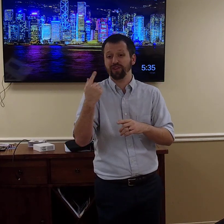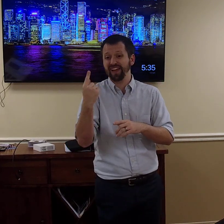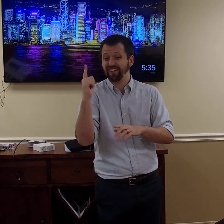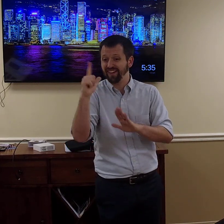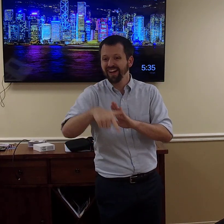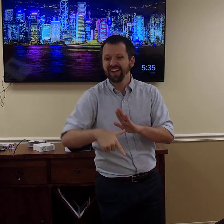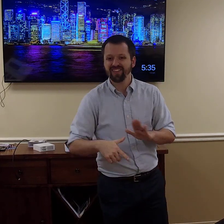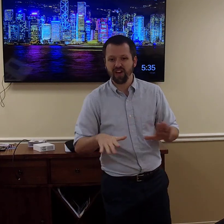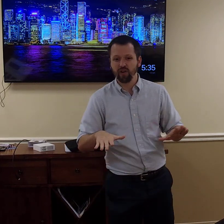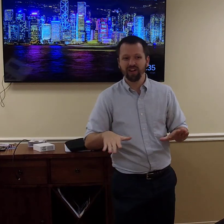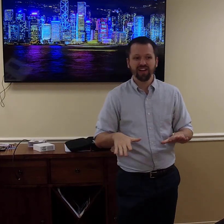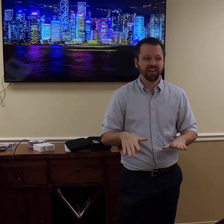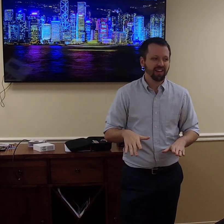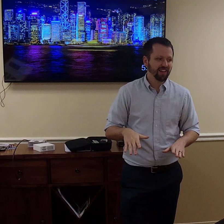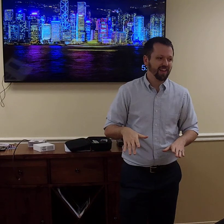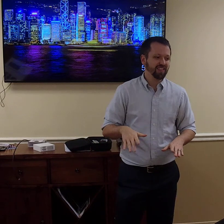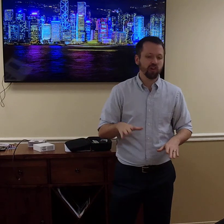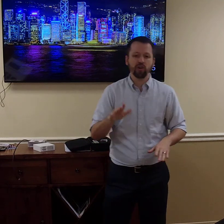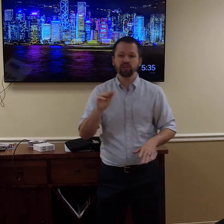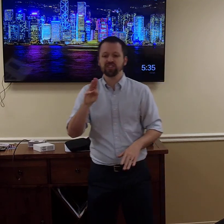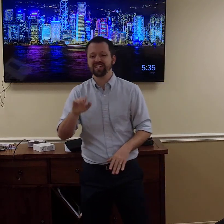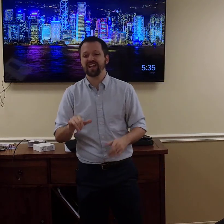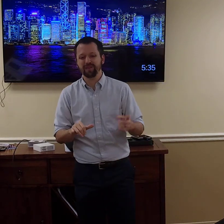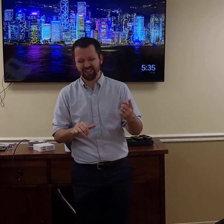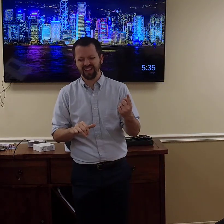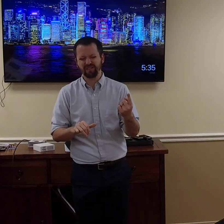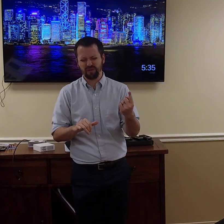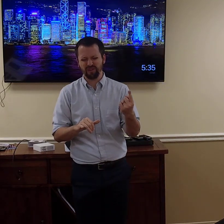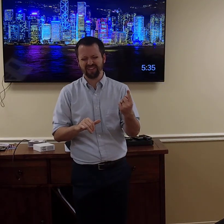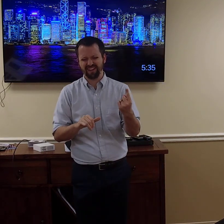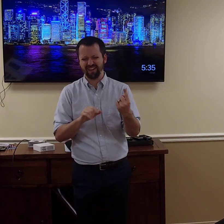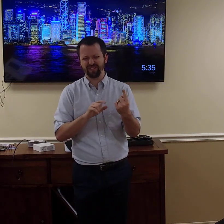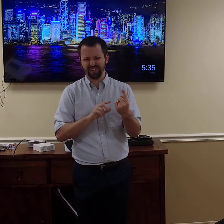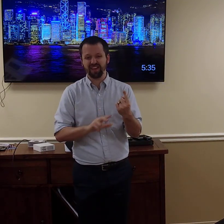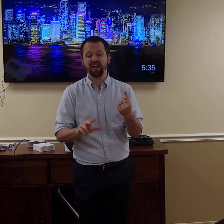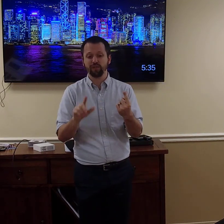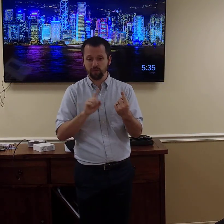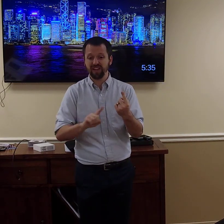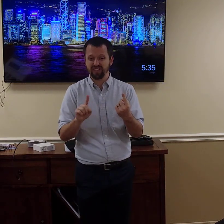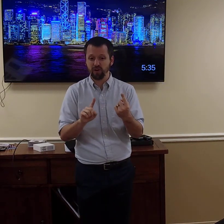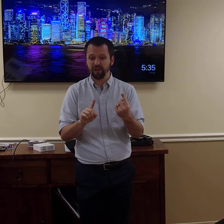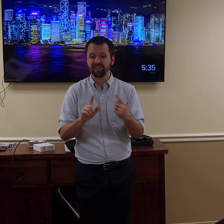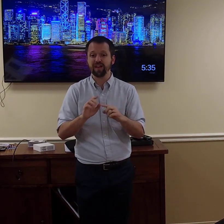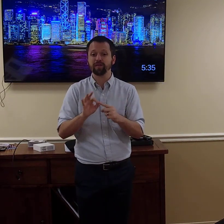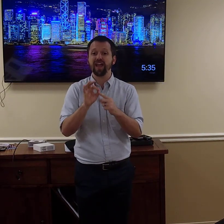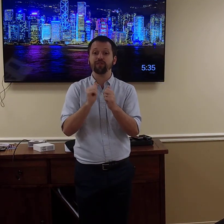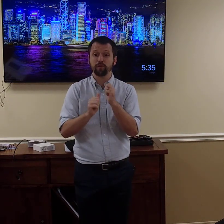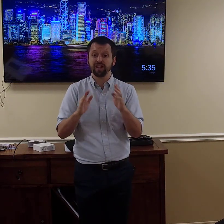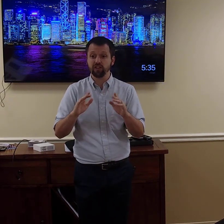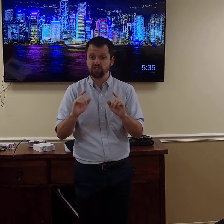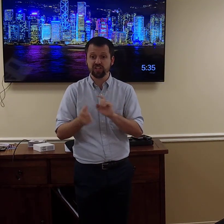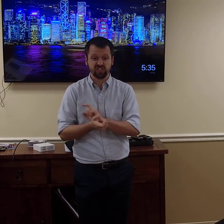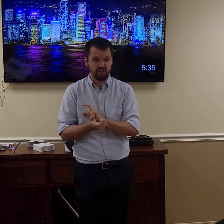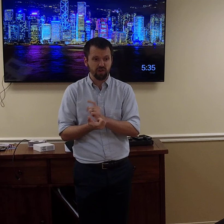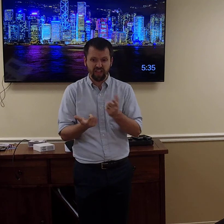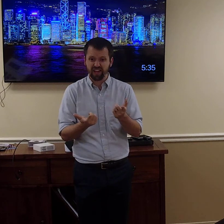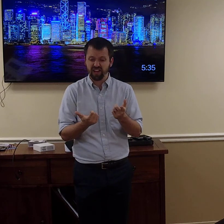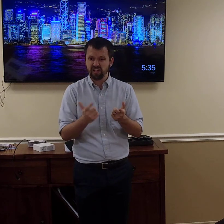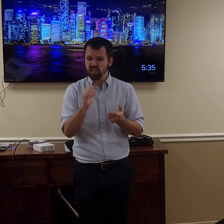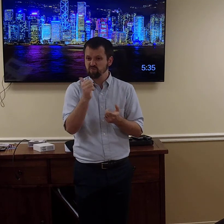later. So, Who's gonna know? and so it was just Amy. Amy was there every week though, except everybody else changed, and they were like